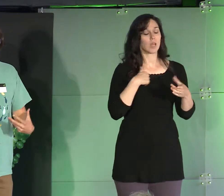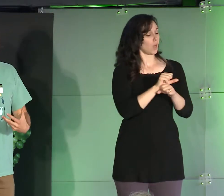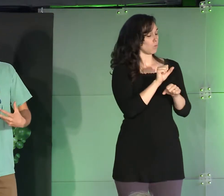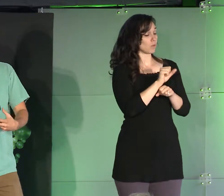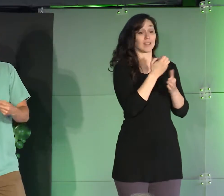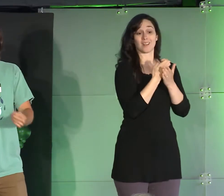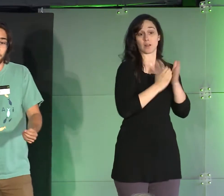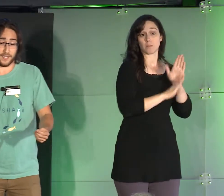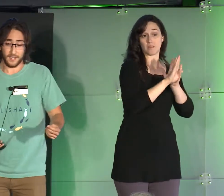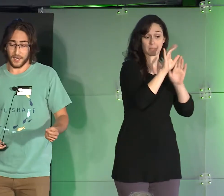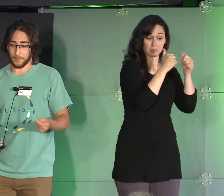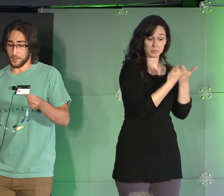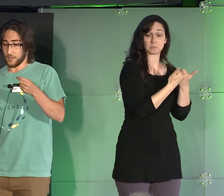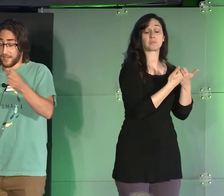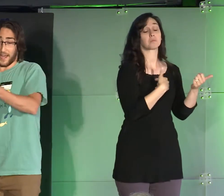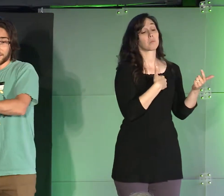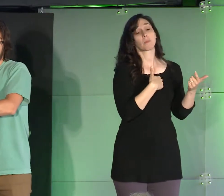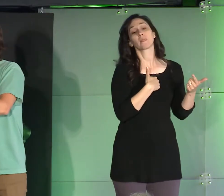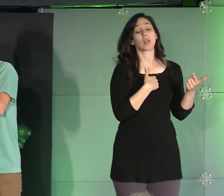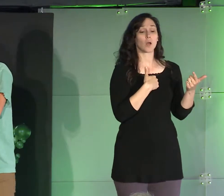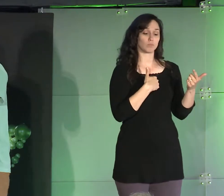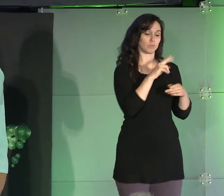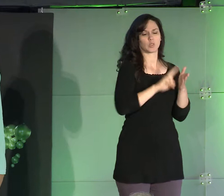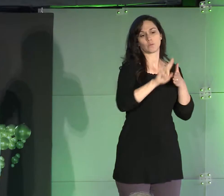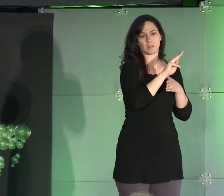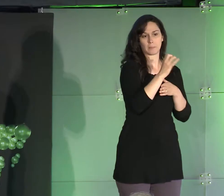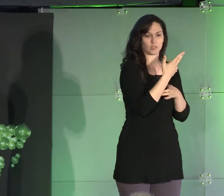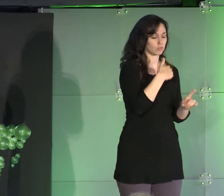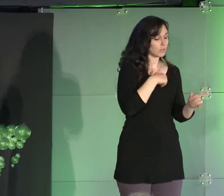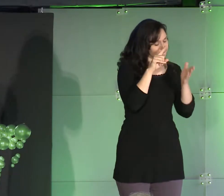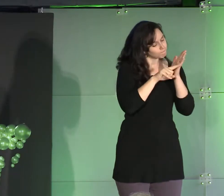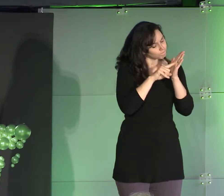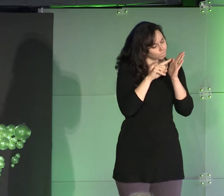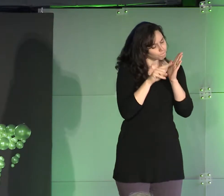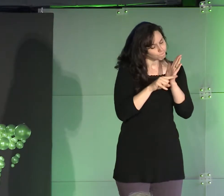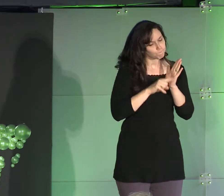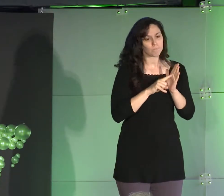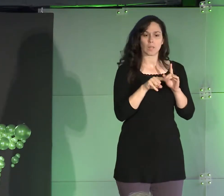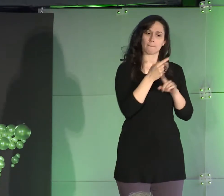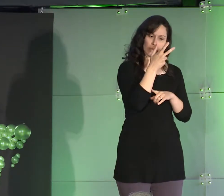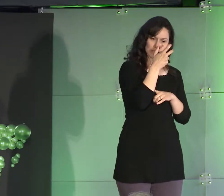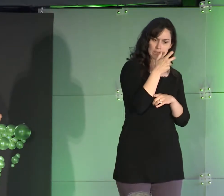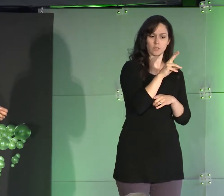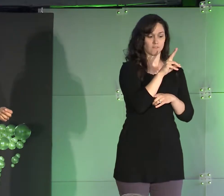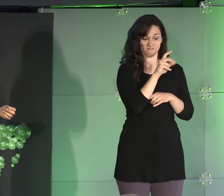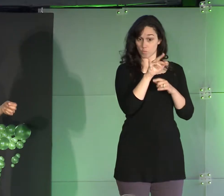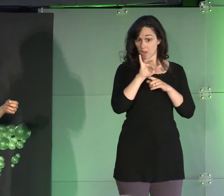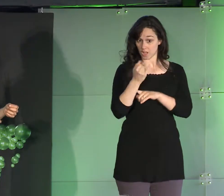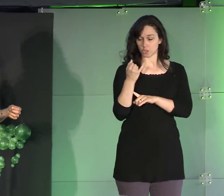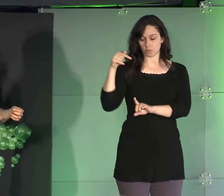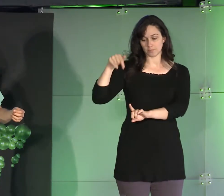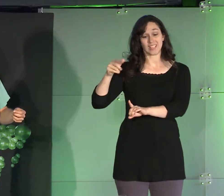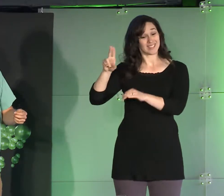economic development agency and was doing, at the University of Michigan, and was doing some research on insects, and Viraj actually